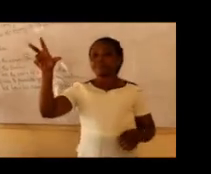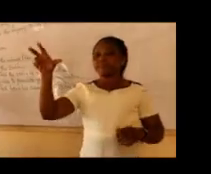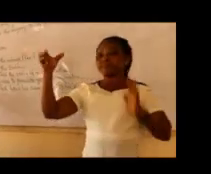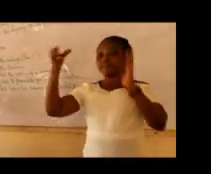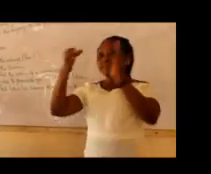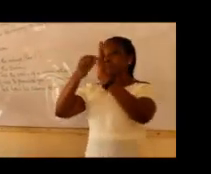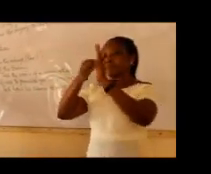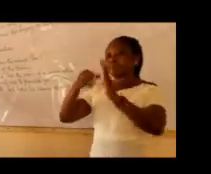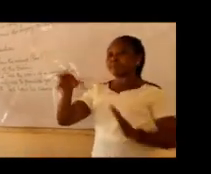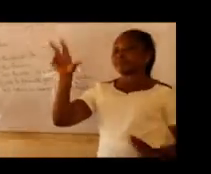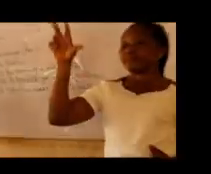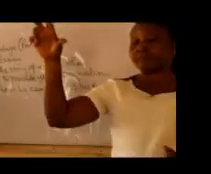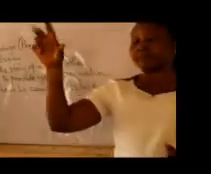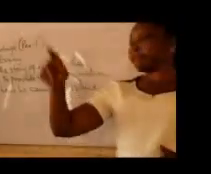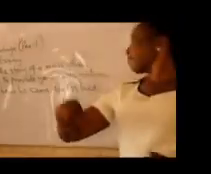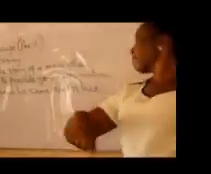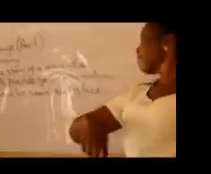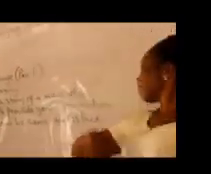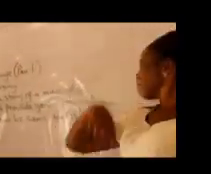and then